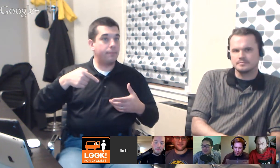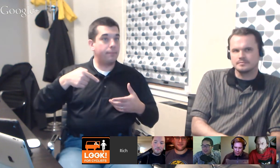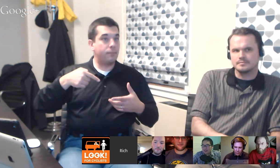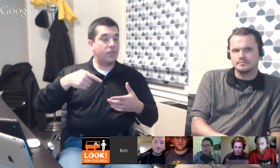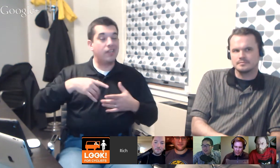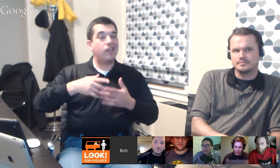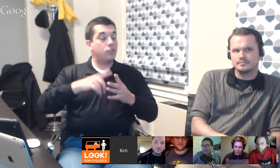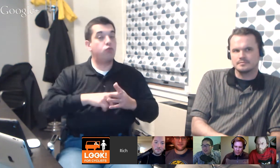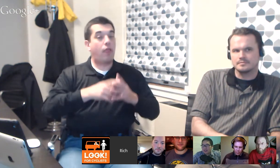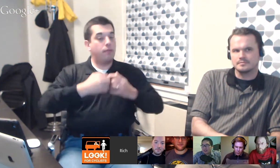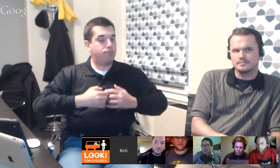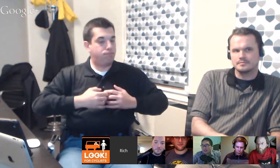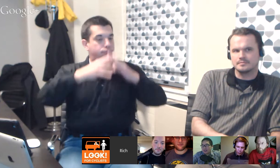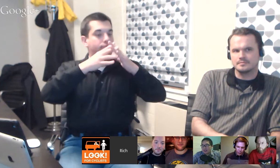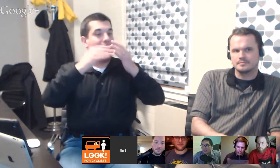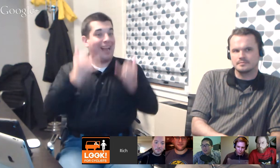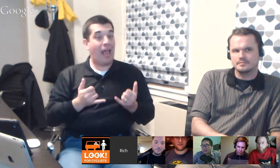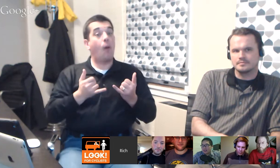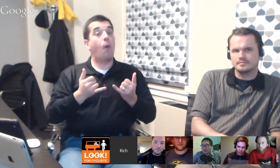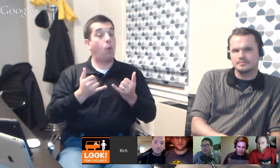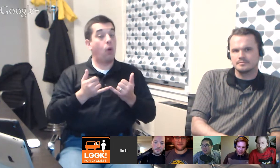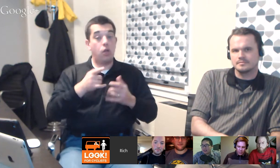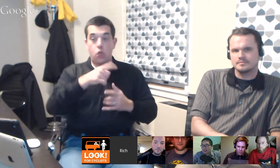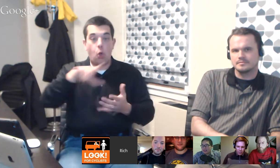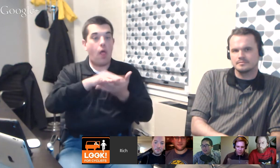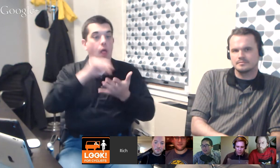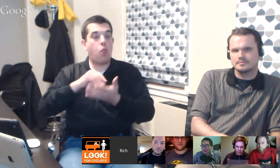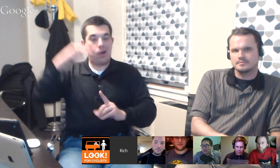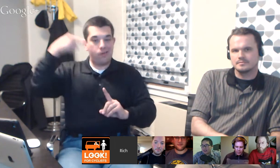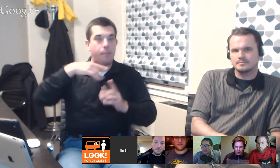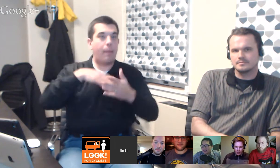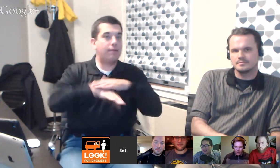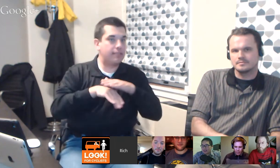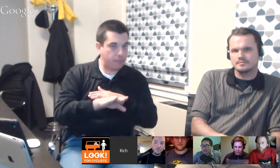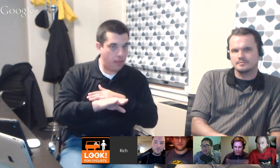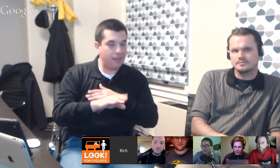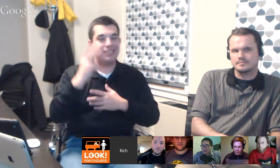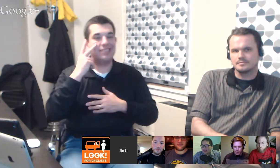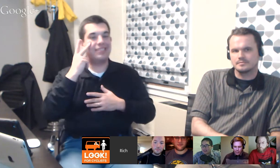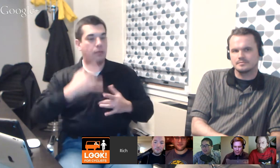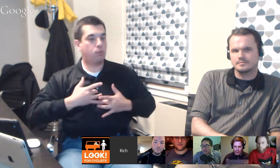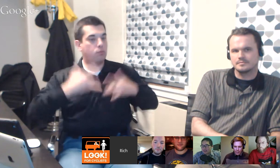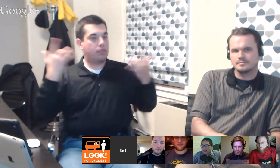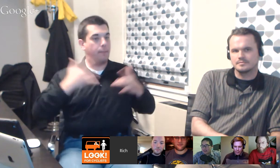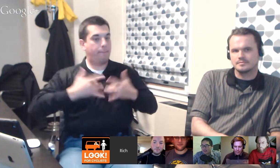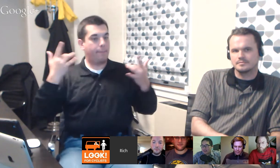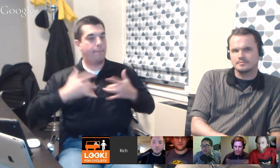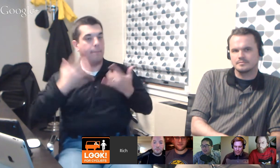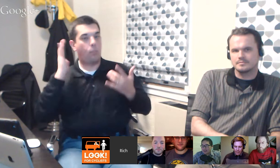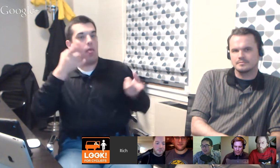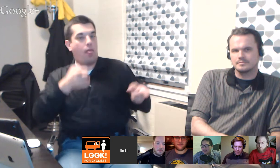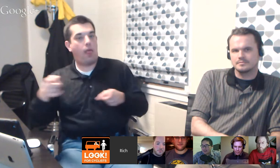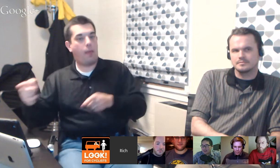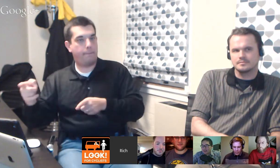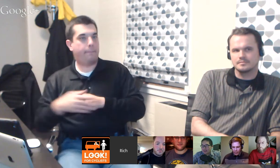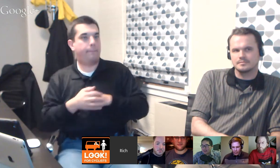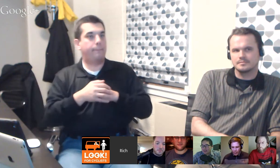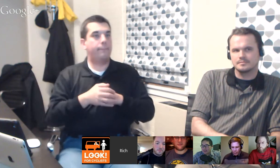starting to get off the ground, but it's a place where you can learn about accessibility, see what kind of events are happening,